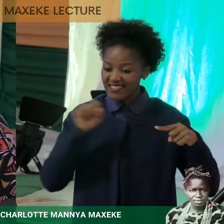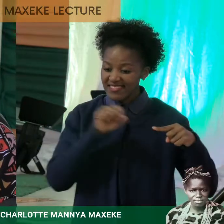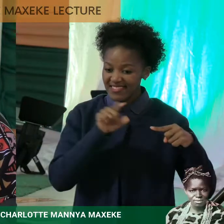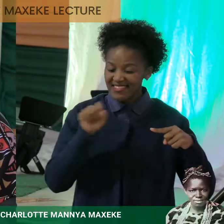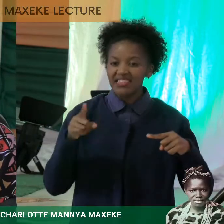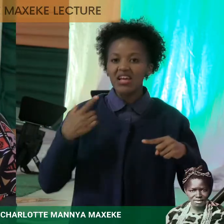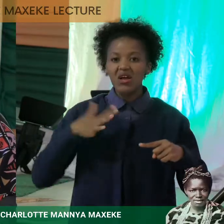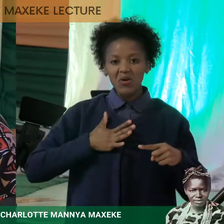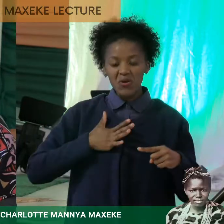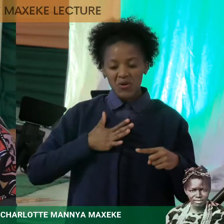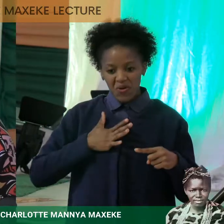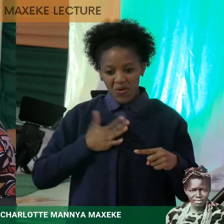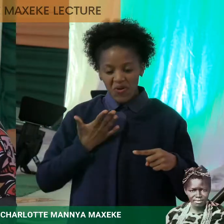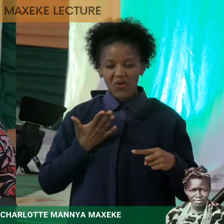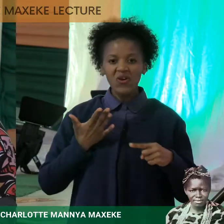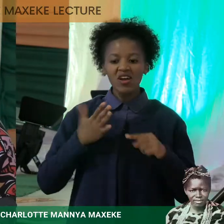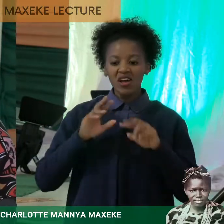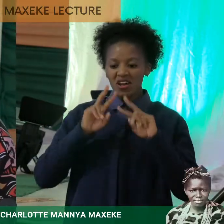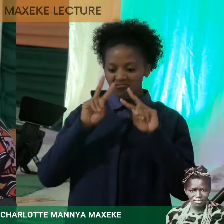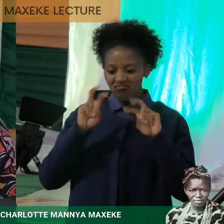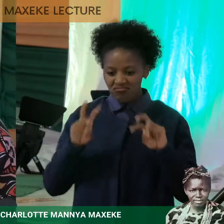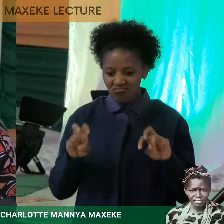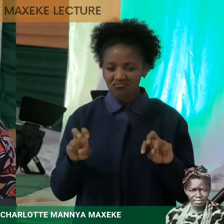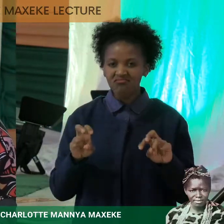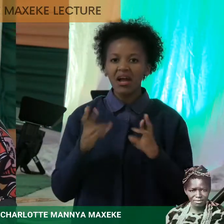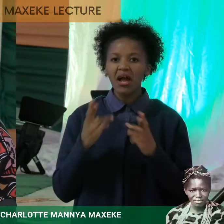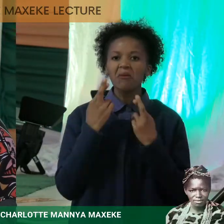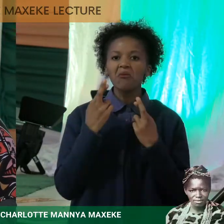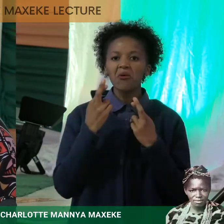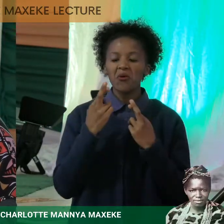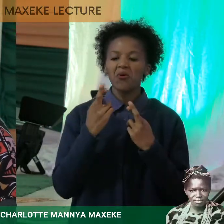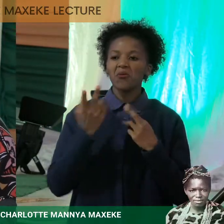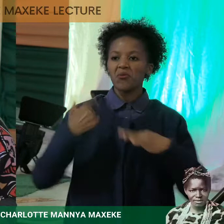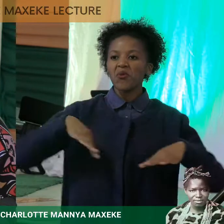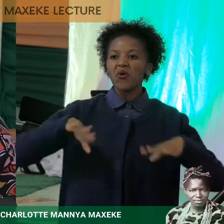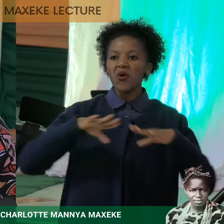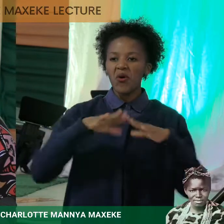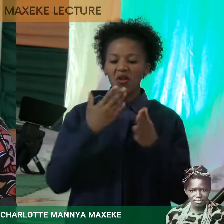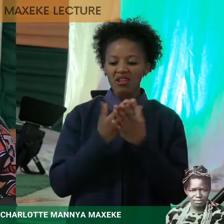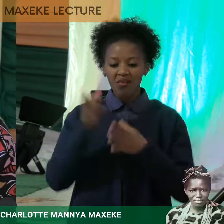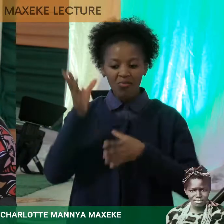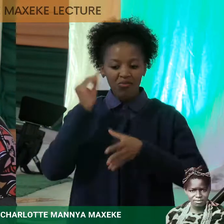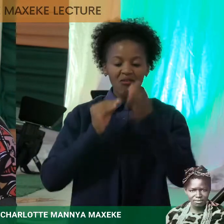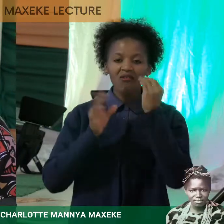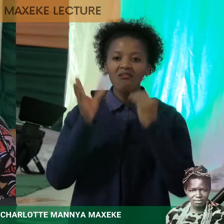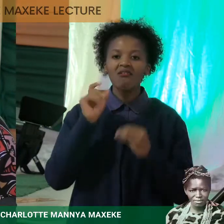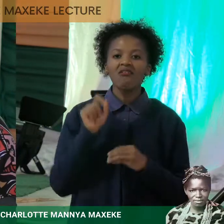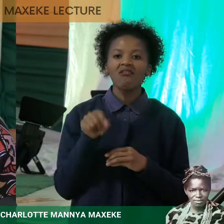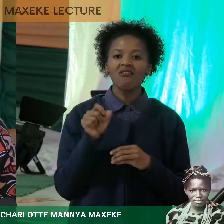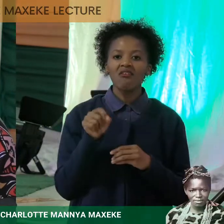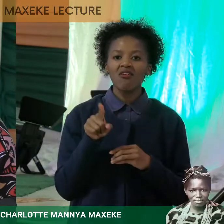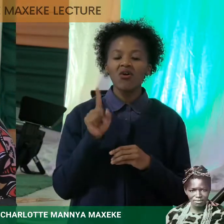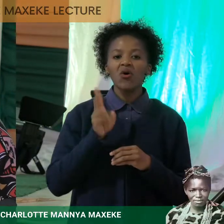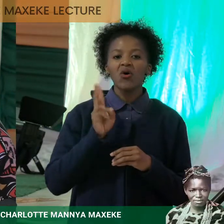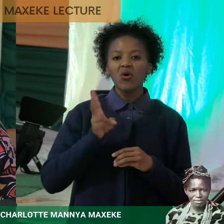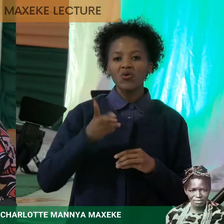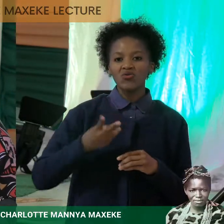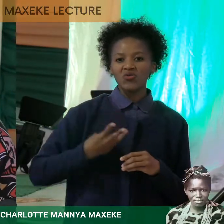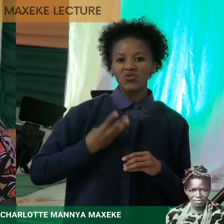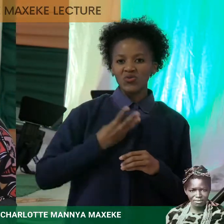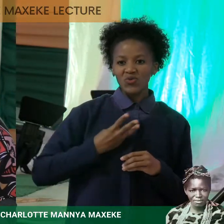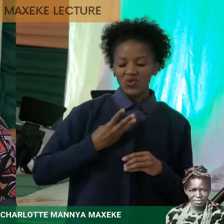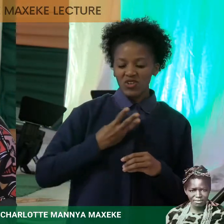explore and from which I hope there would be a lot of us to learn from. I would also wish to have these